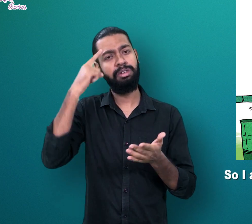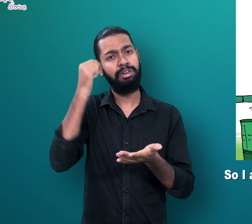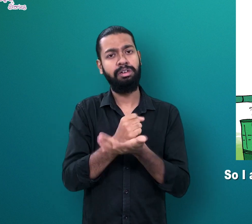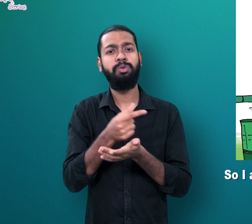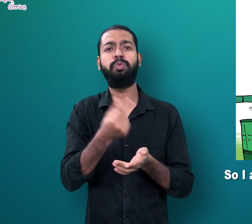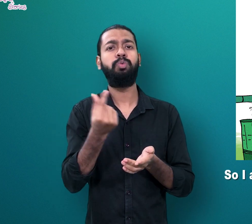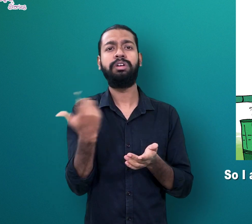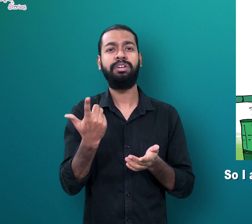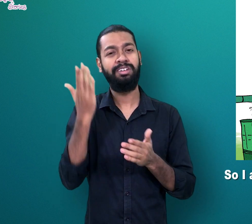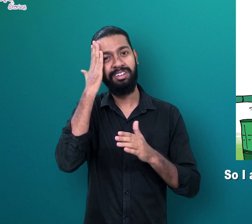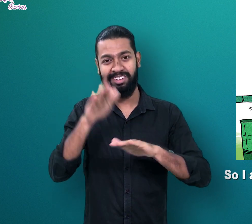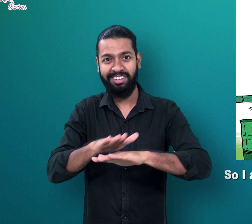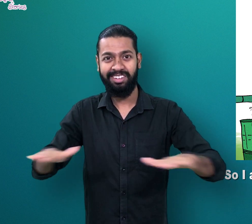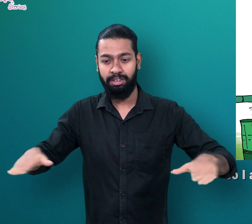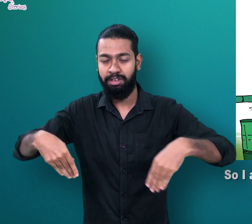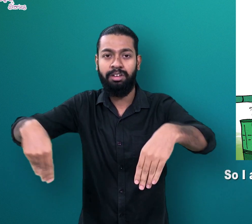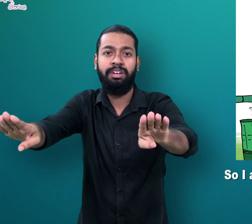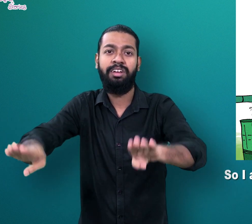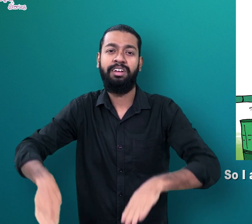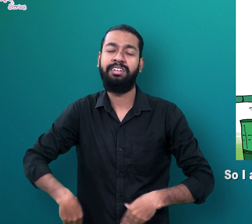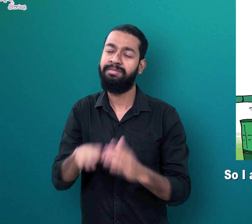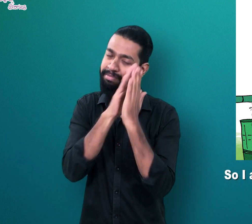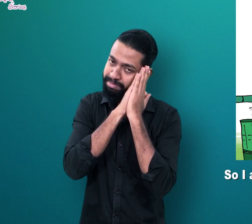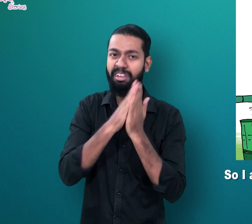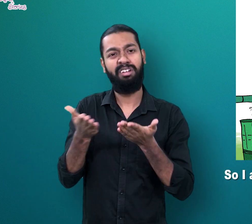"So I am using it as a bedsheet," replied the monk.